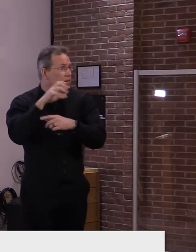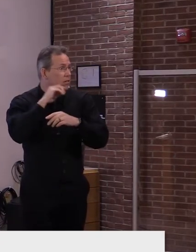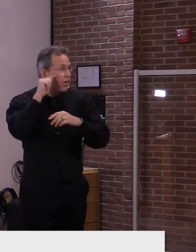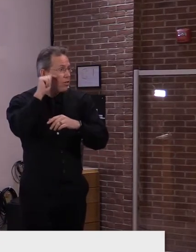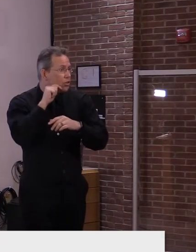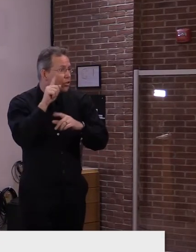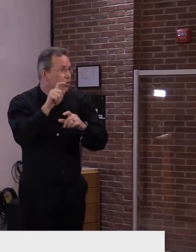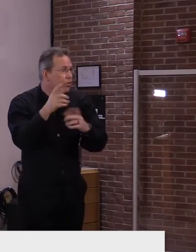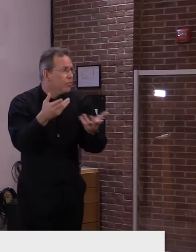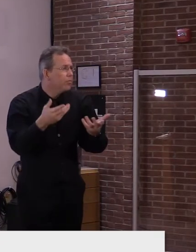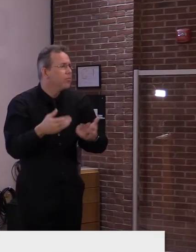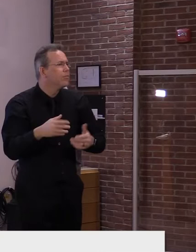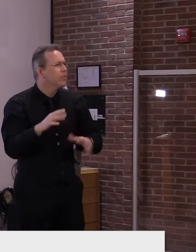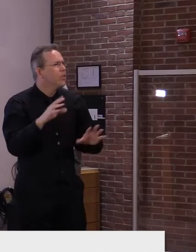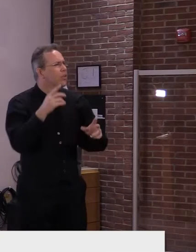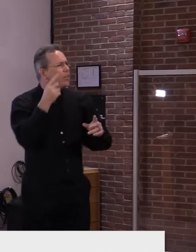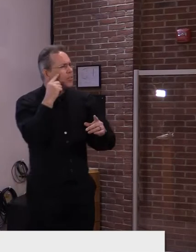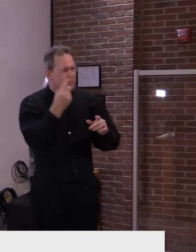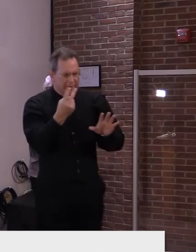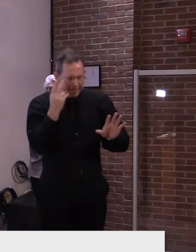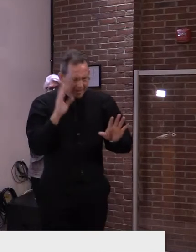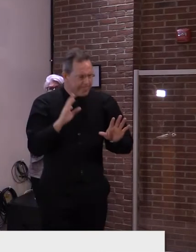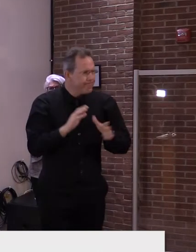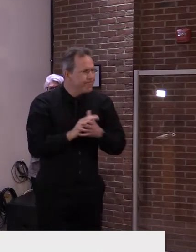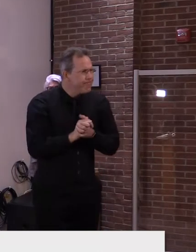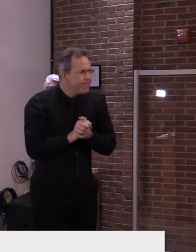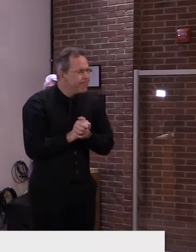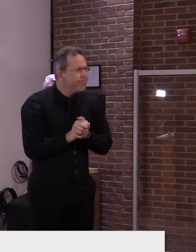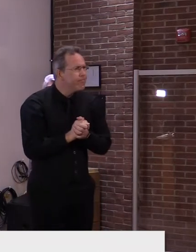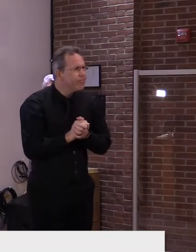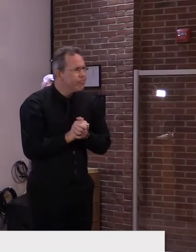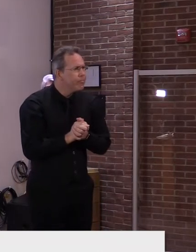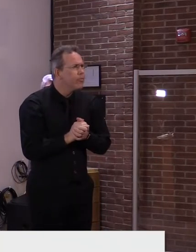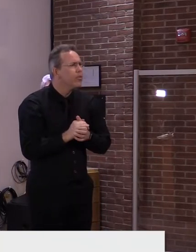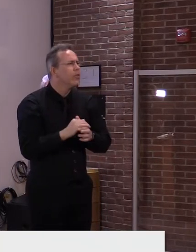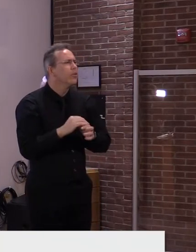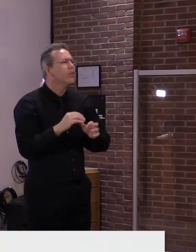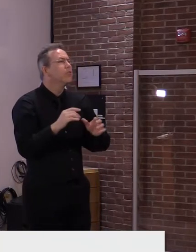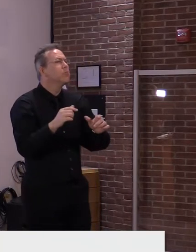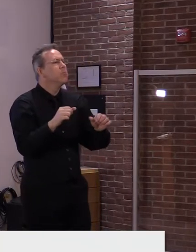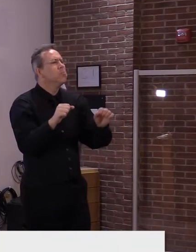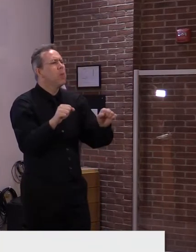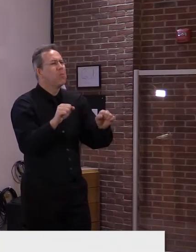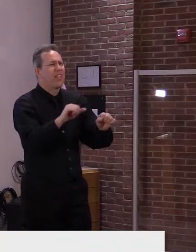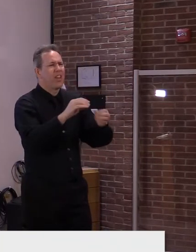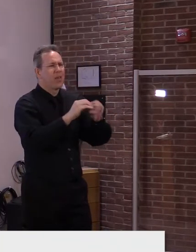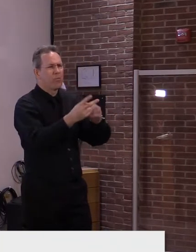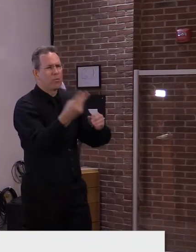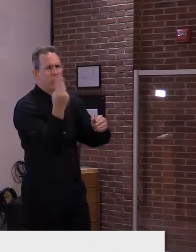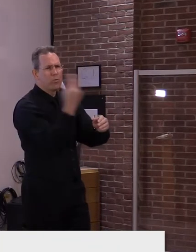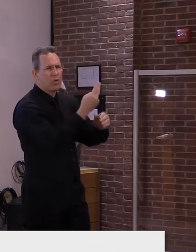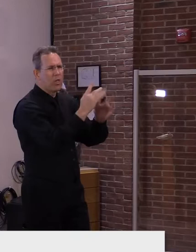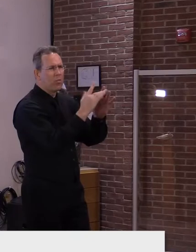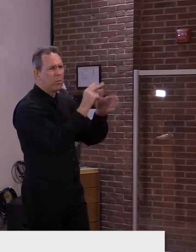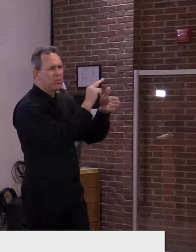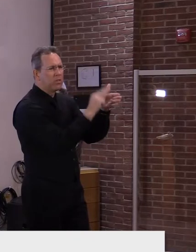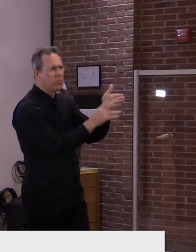here to think back on what those numbers look like. But that's probably the number you're referring to.